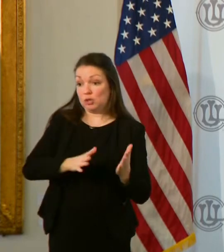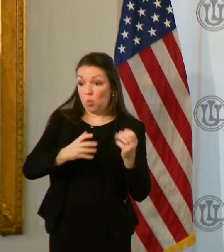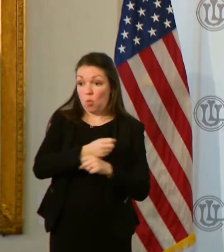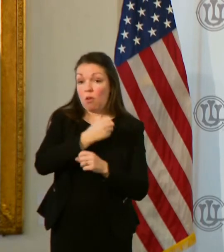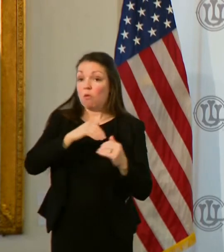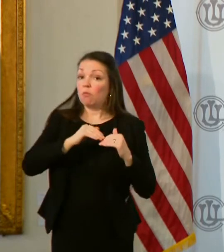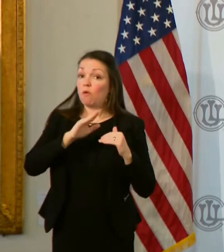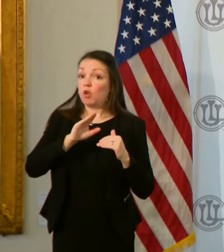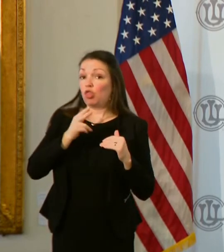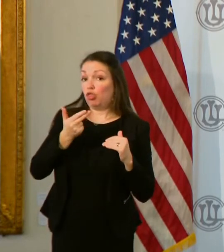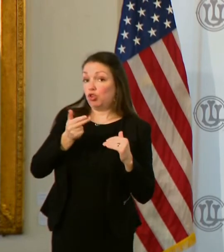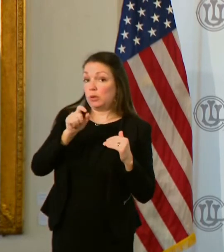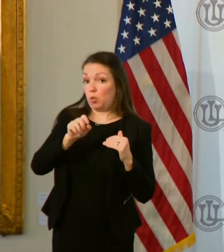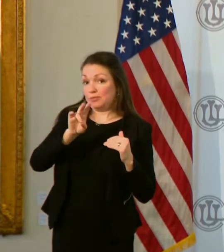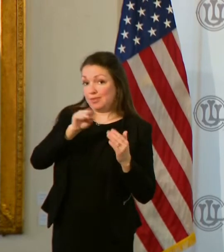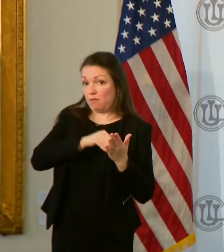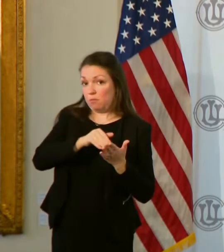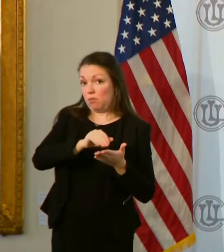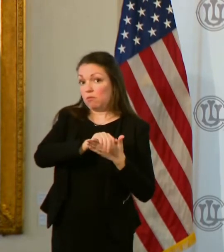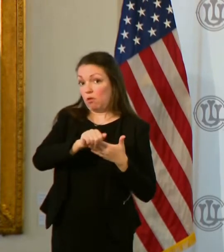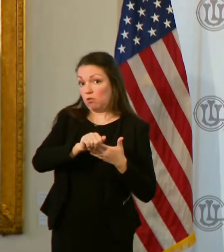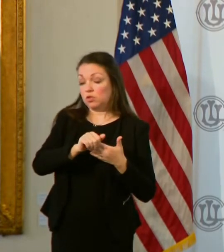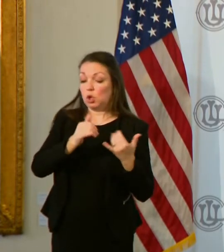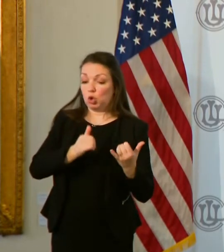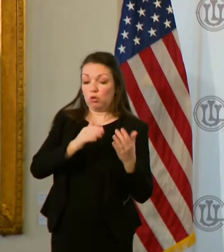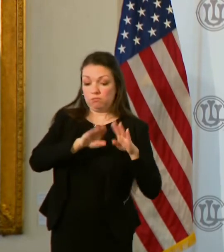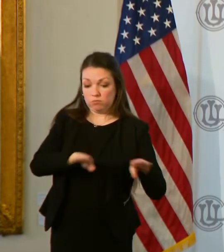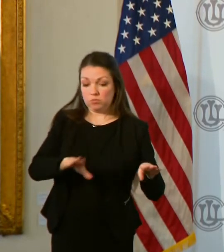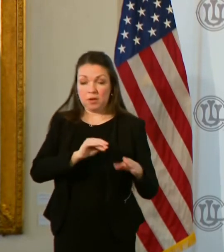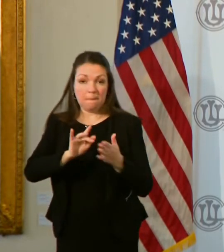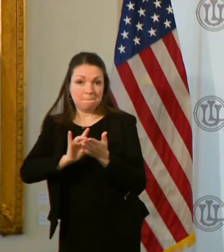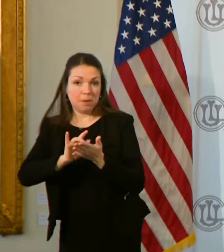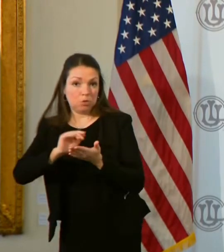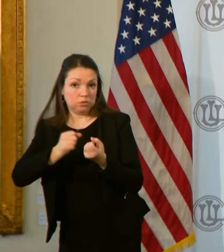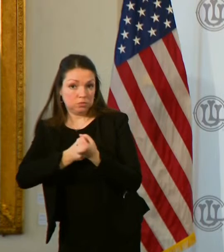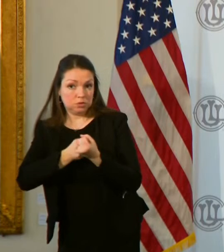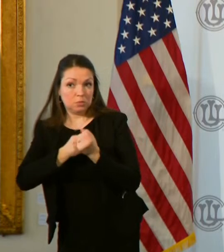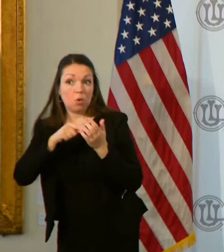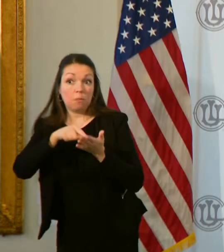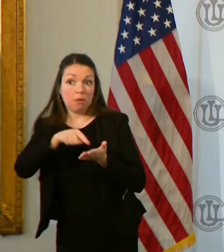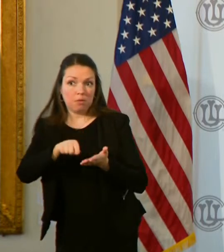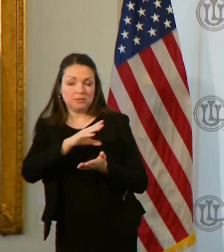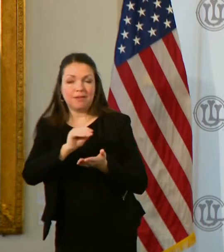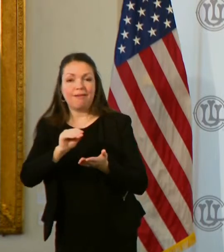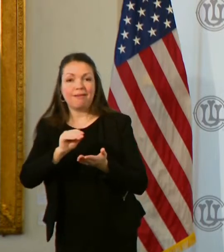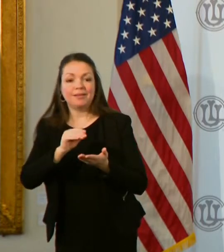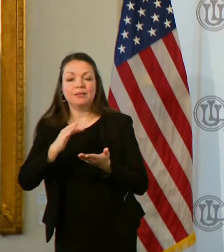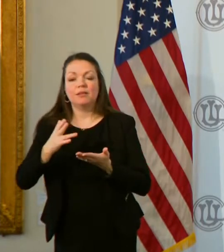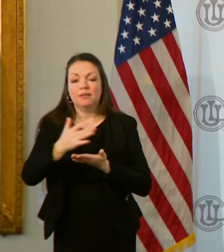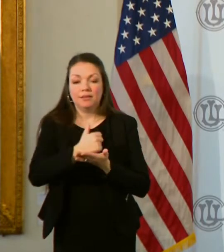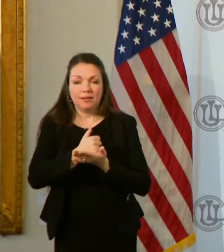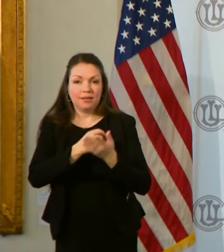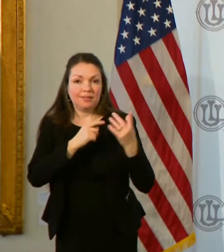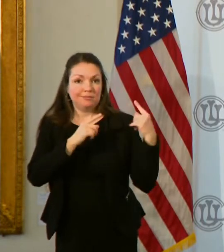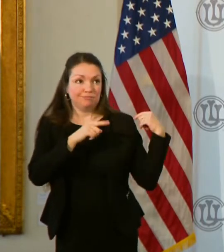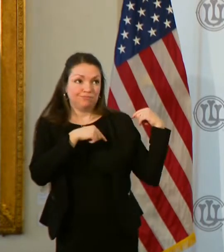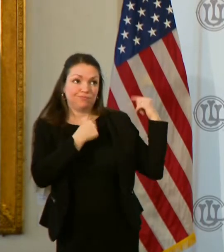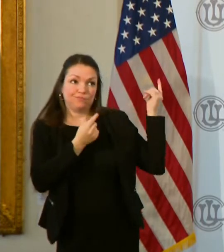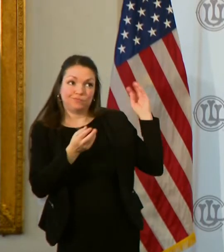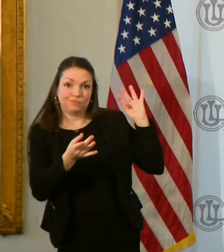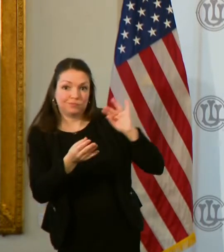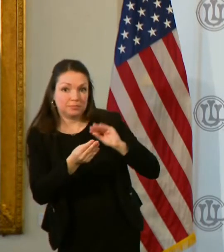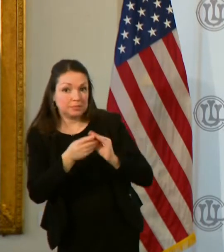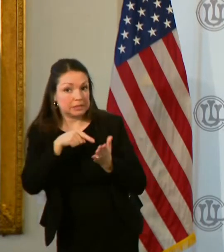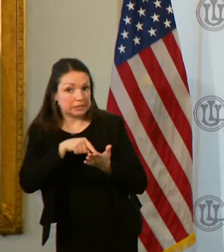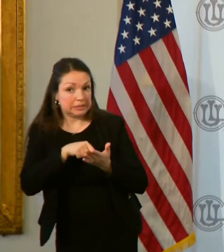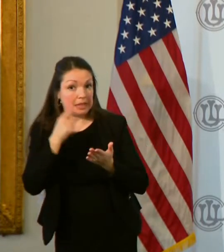$13.7 million in current child and medical support payments, as well as the collection of past child support debts to